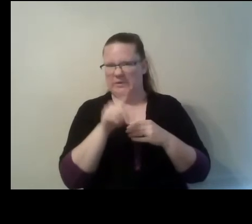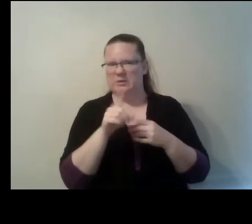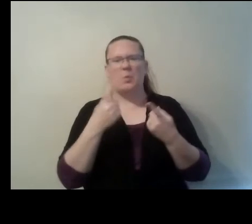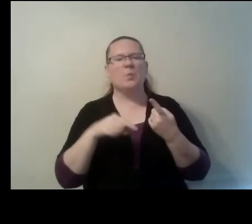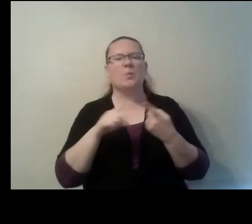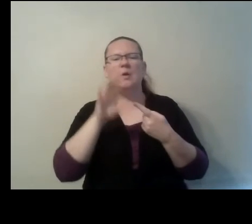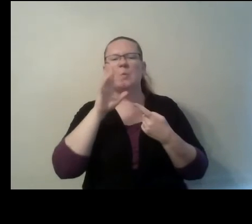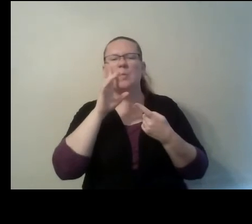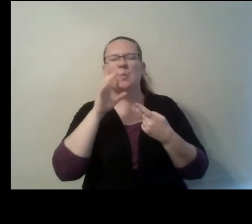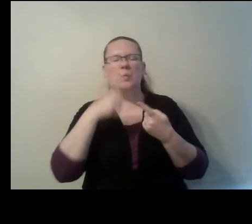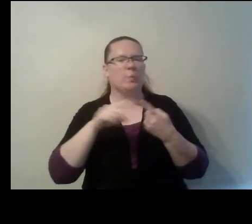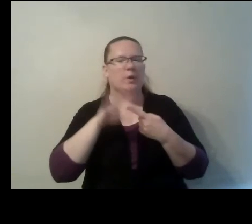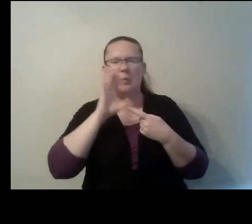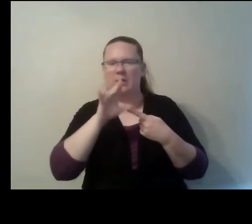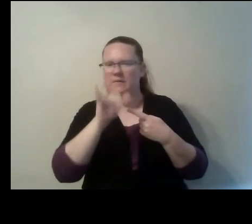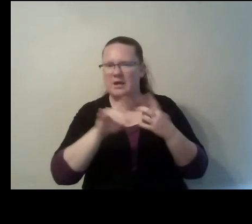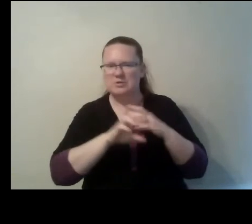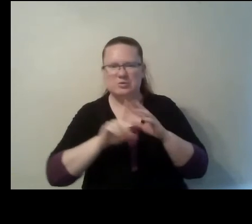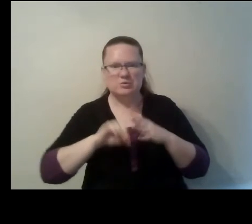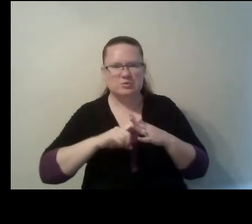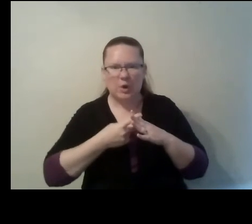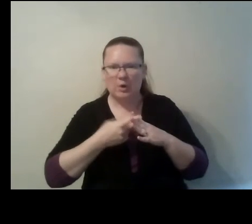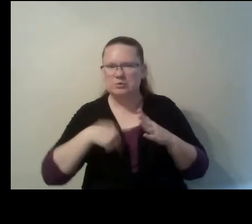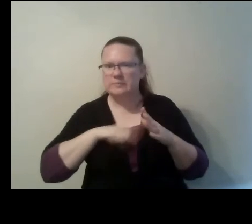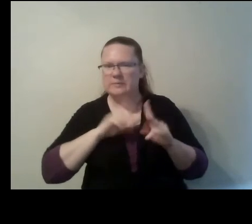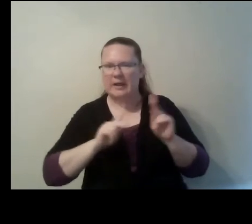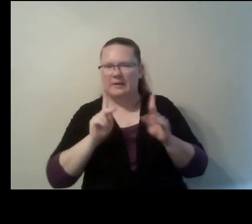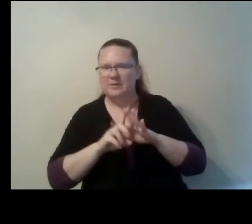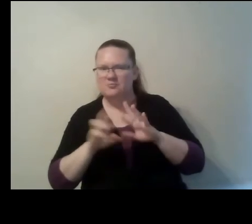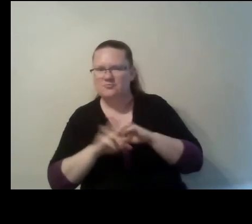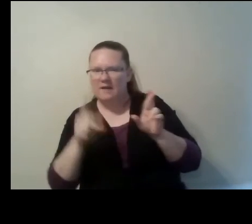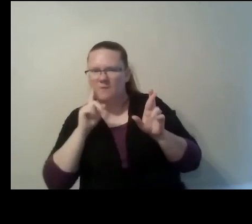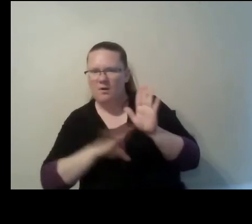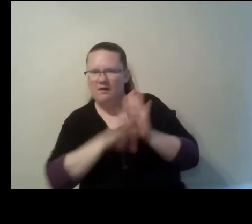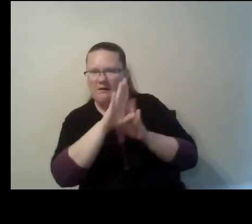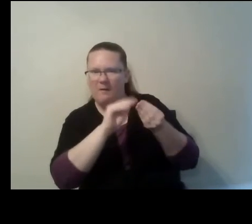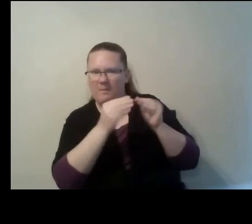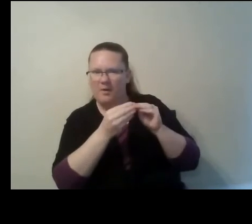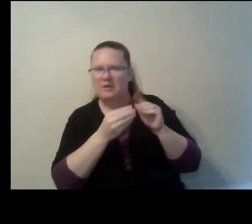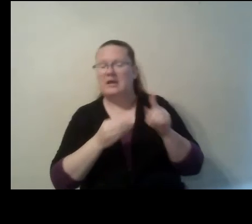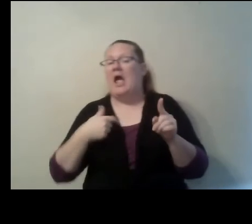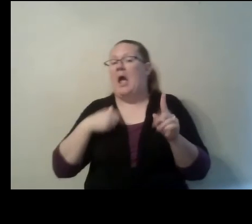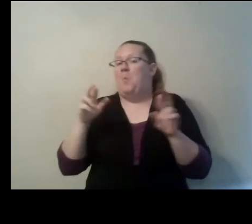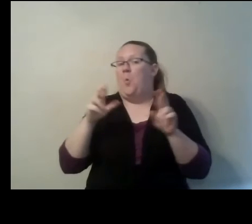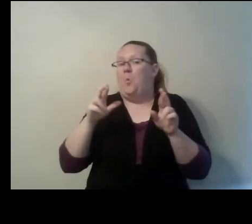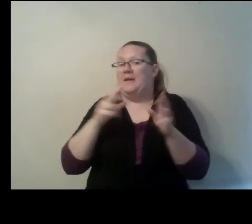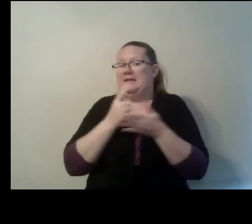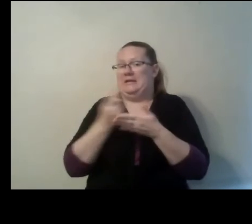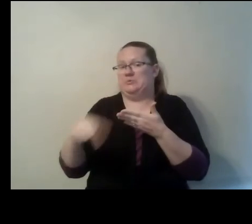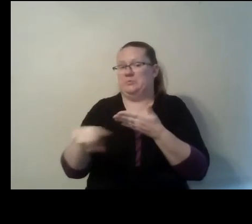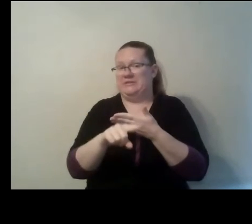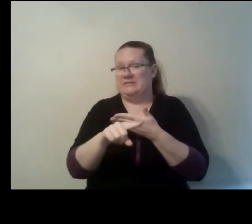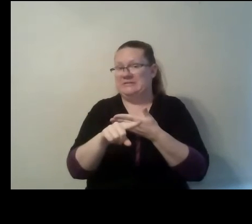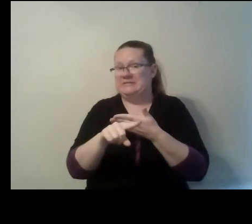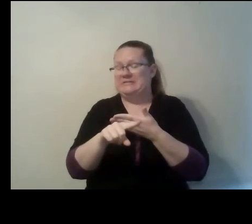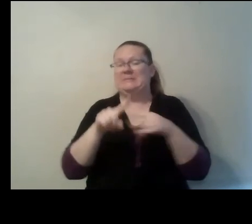Just so the community can maybe be prepared to see those heightened numbers. Again, I'm hoping early next week. It